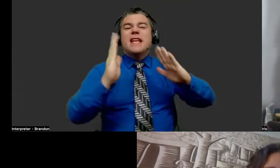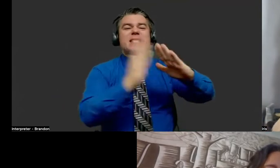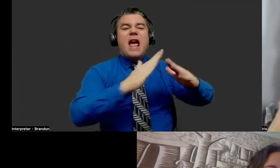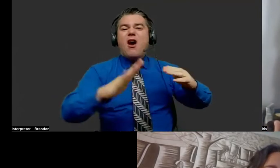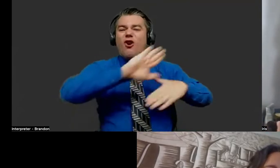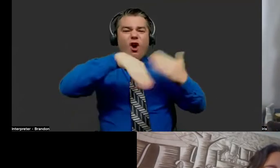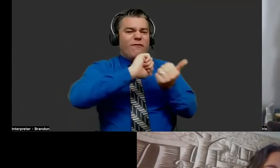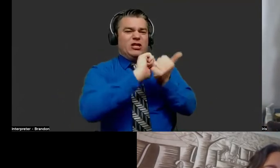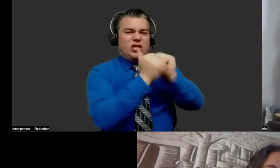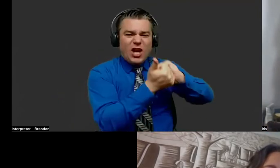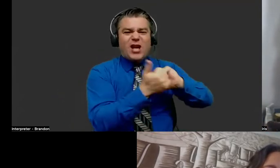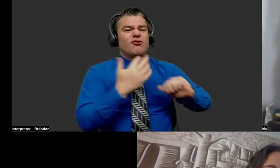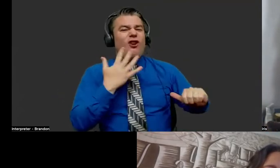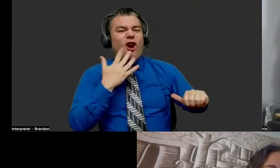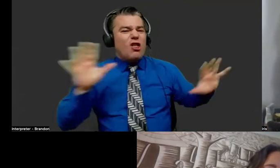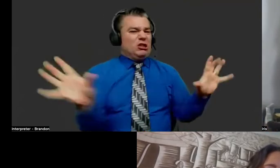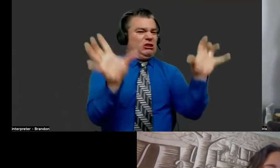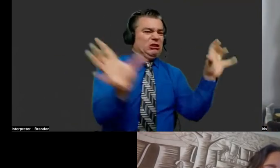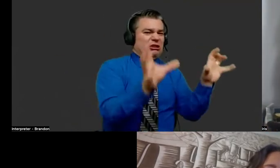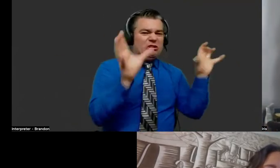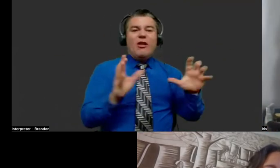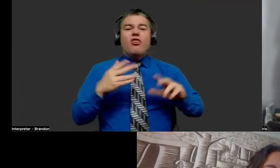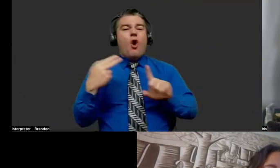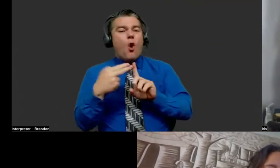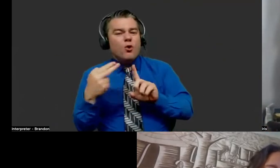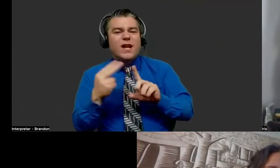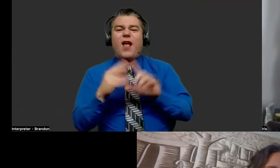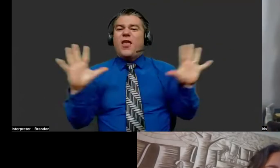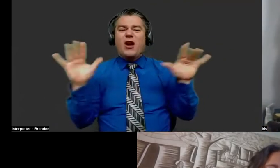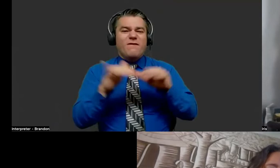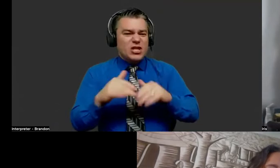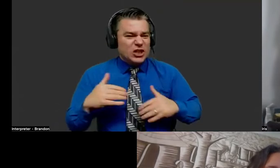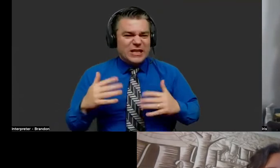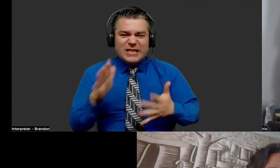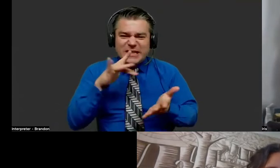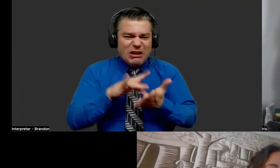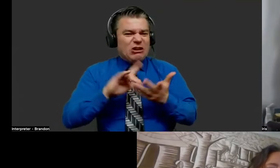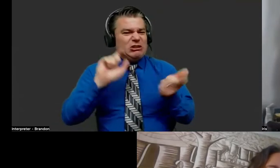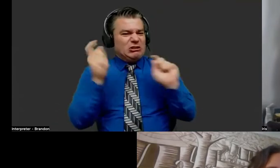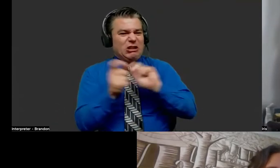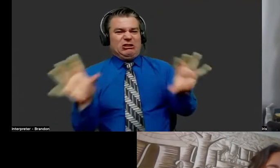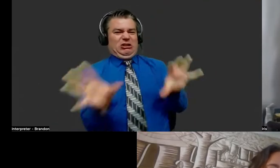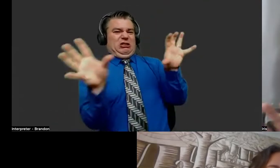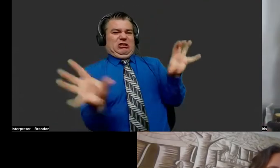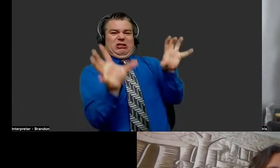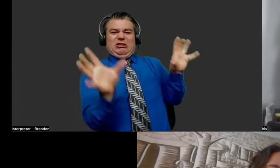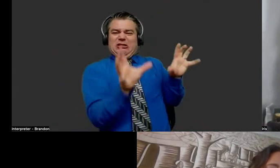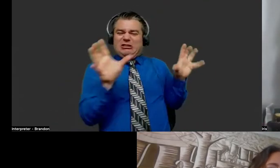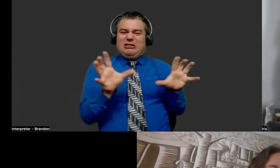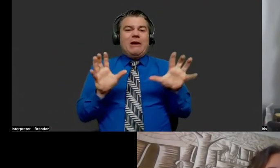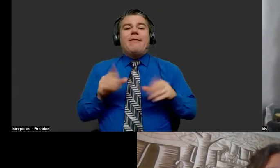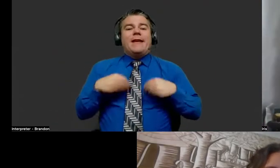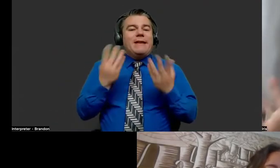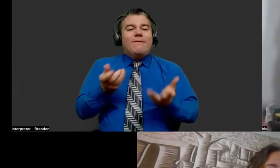they decorate the convention center. Everyone is so helpful and so sweet. They treat you to ice cream,